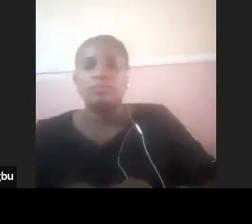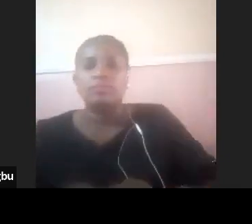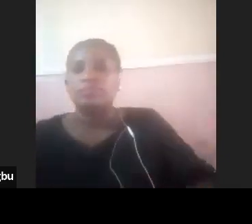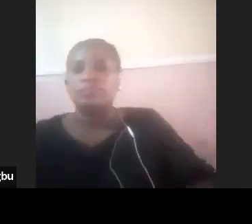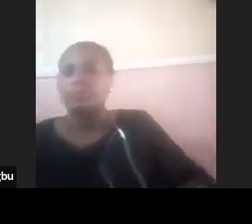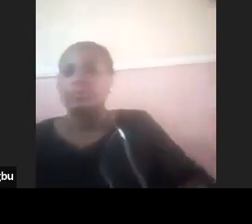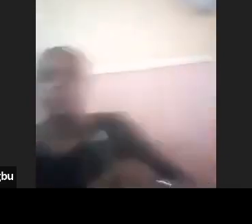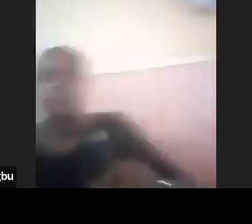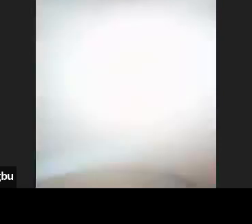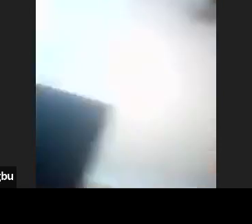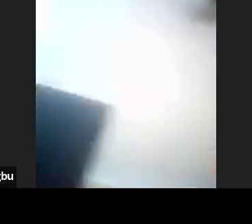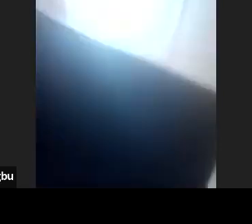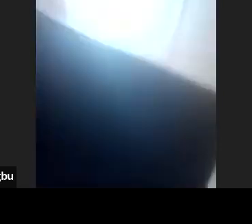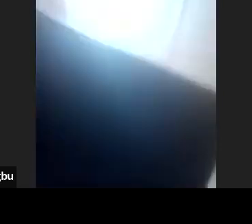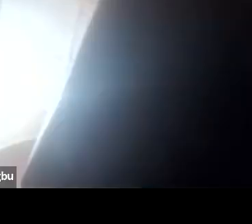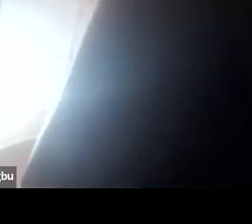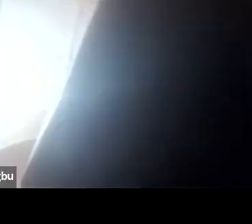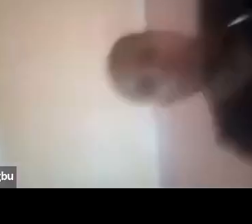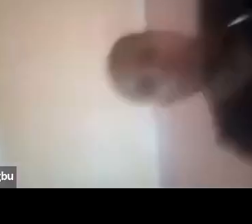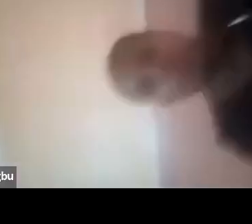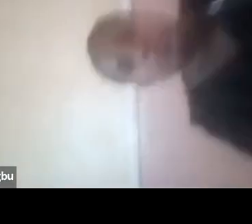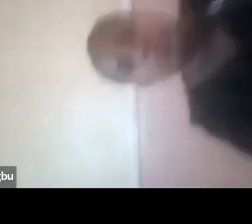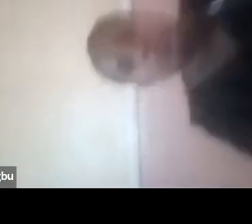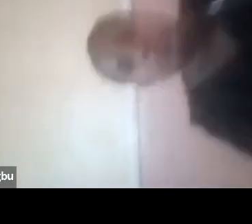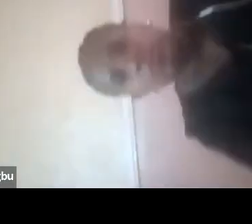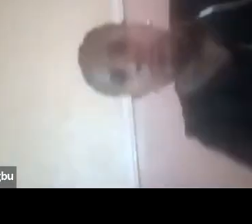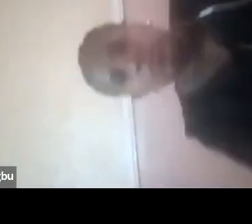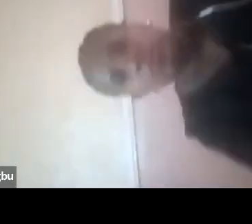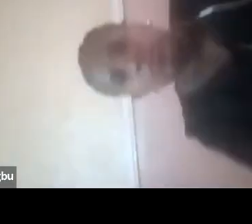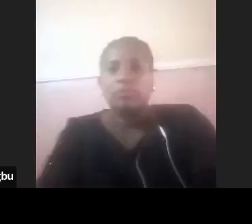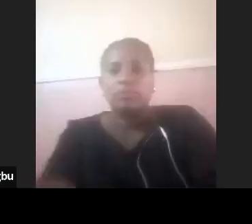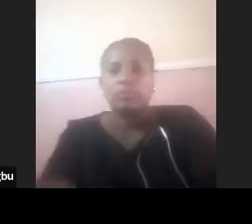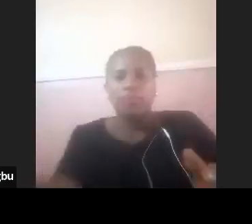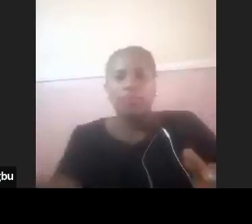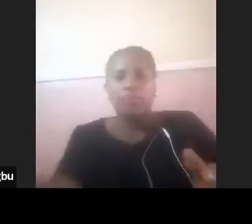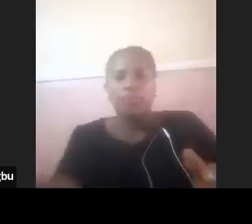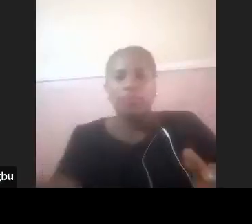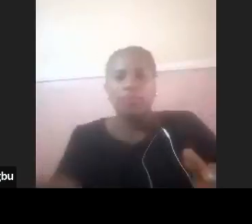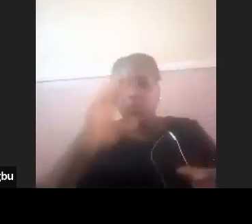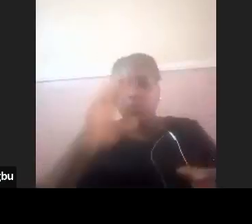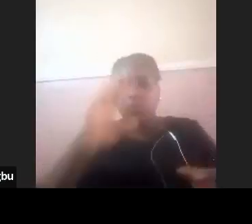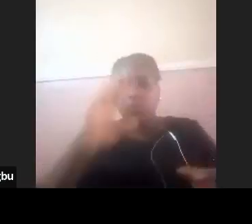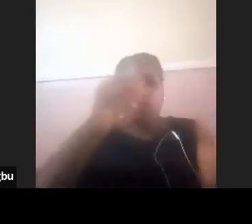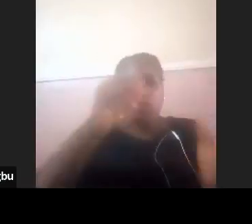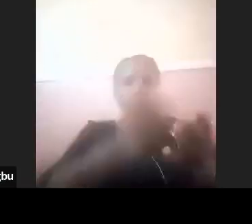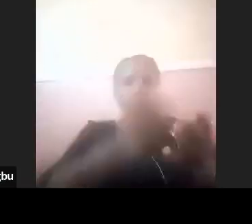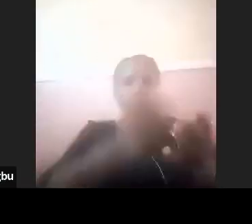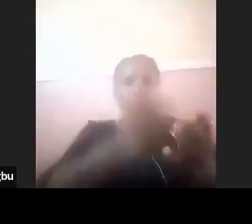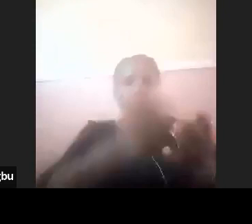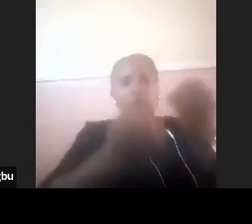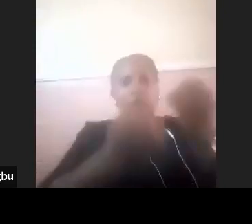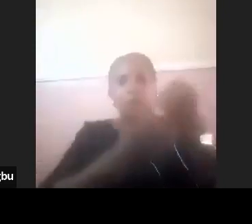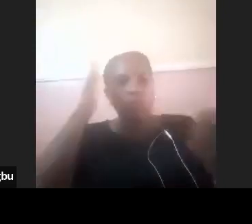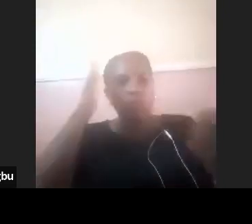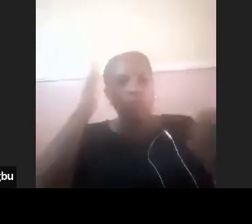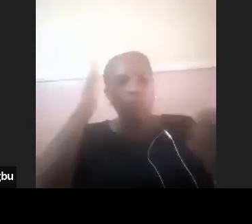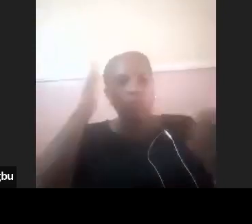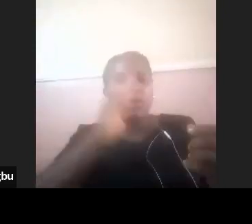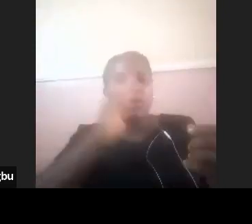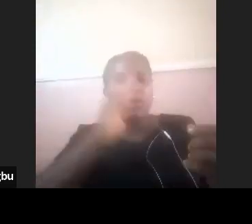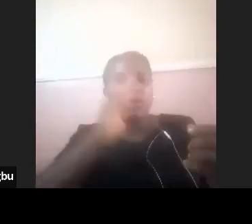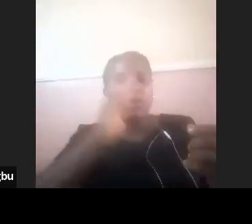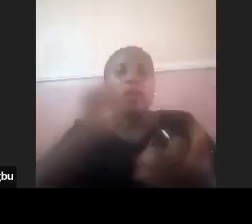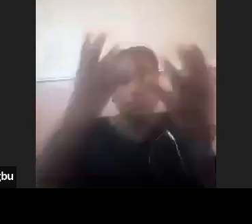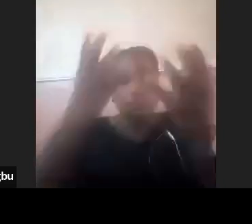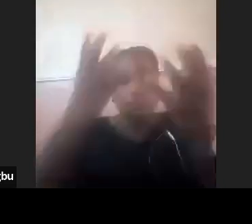paragraph is you introducing your program and how your program is related to that. So mine,